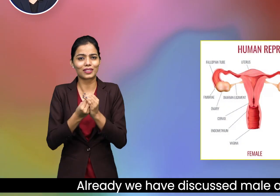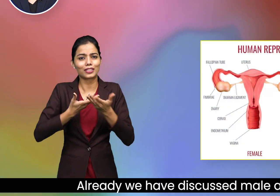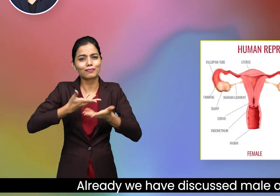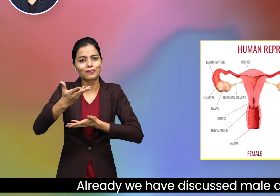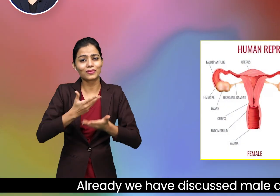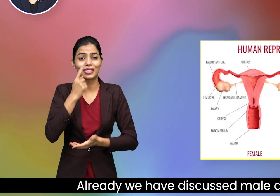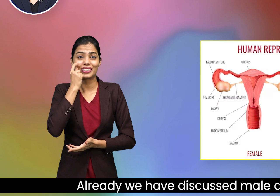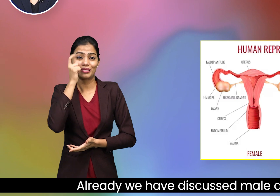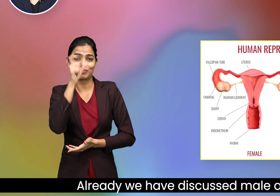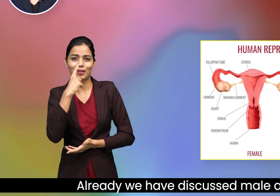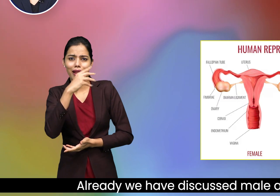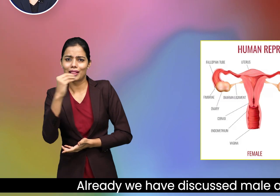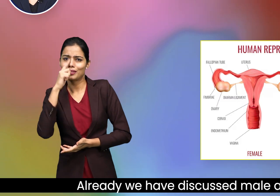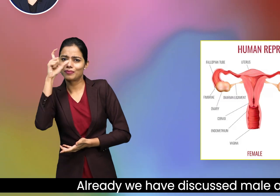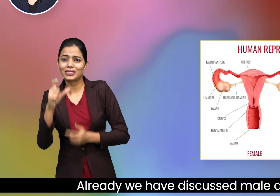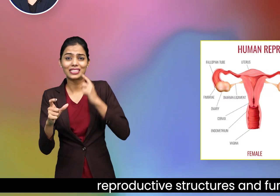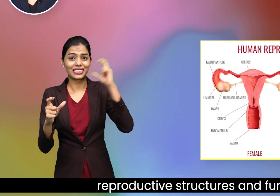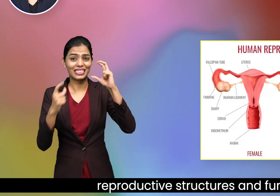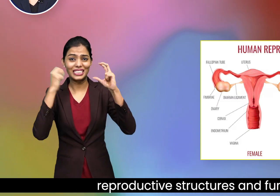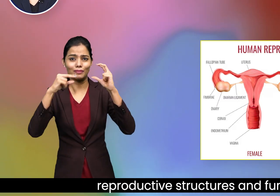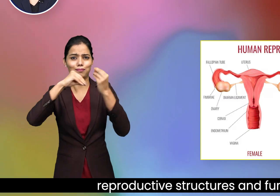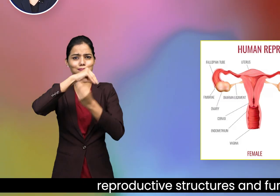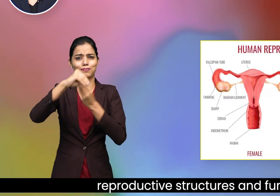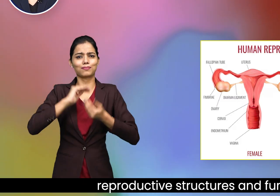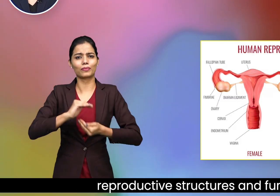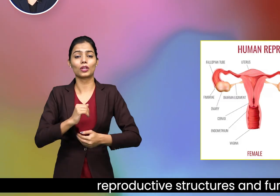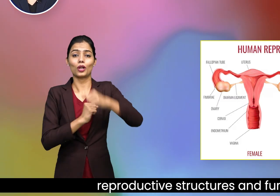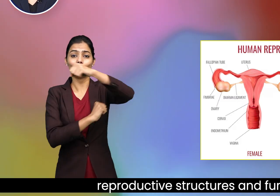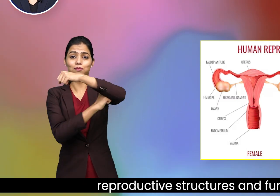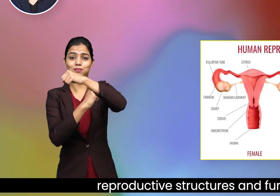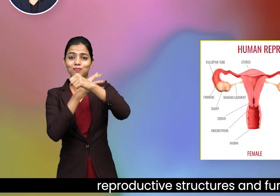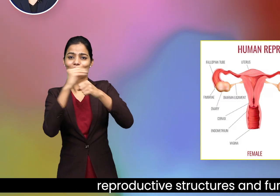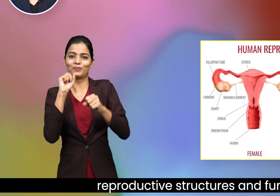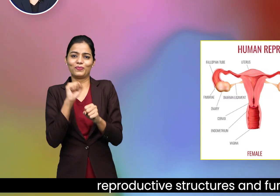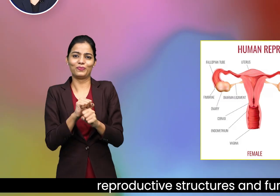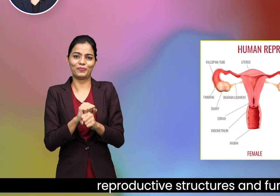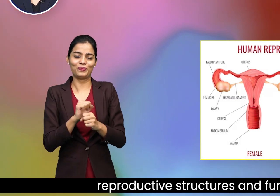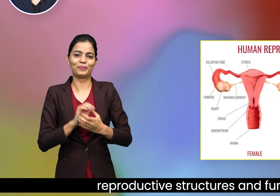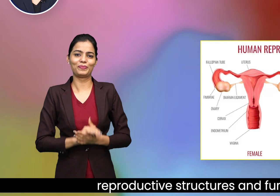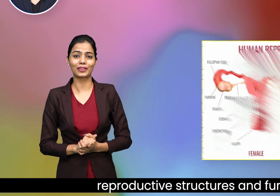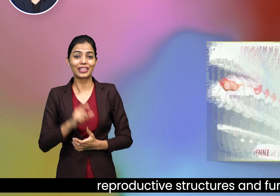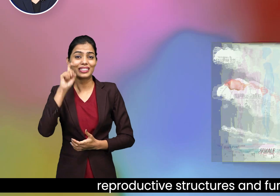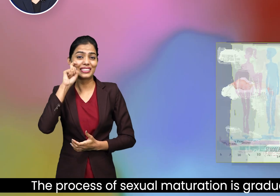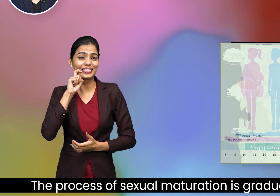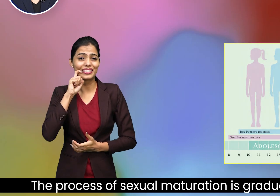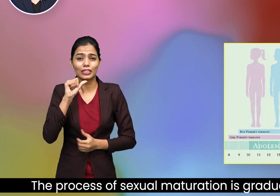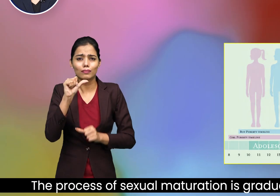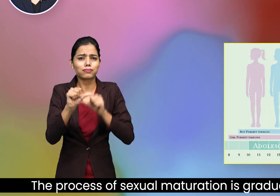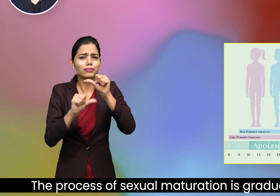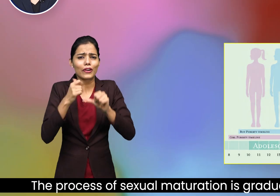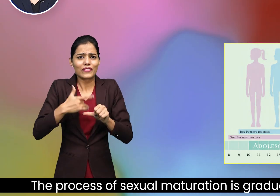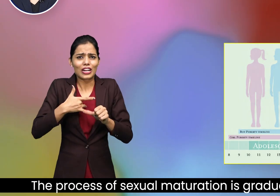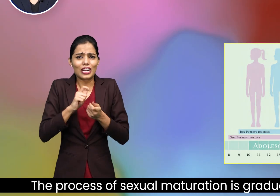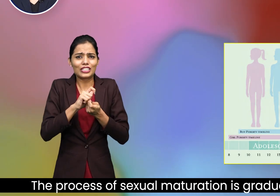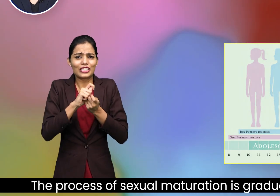Already we have discussed male and female reproductive structures and functions. The process